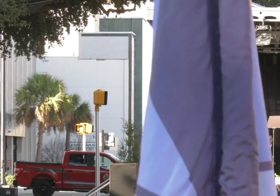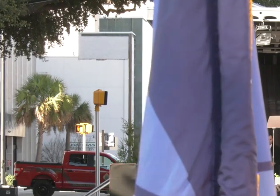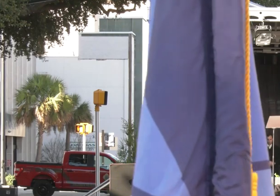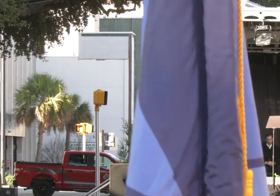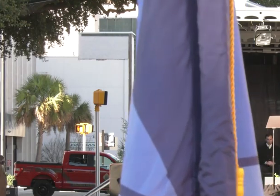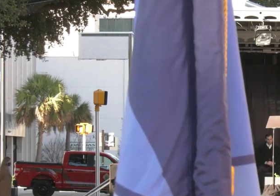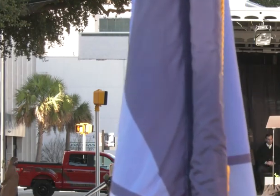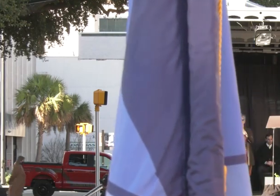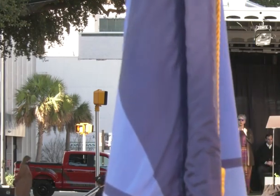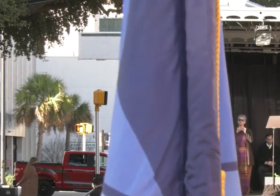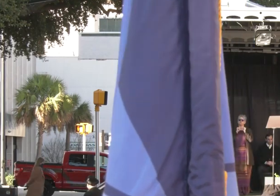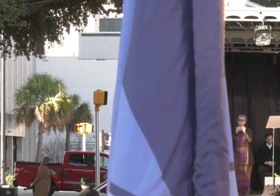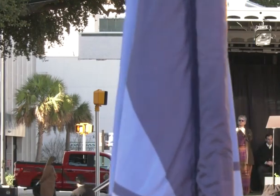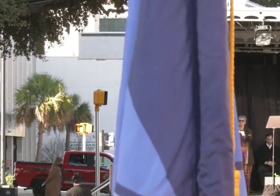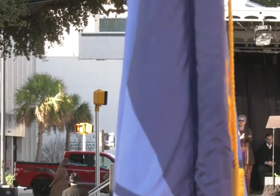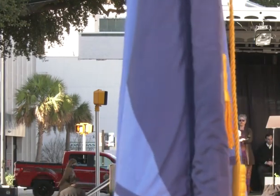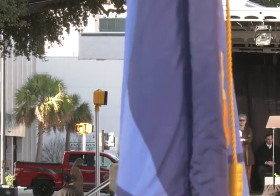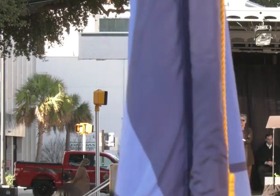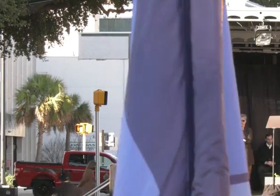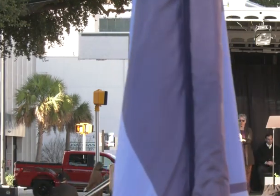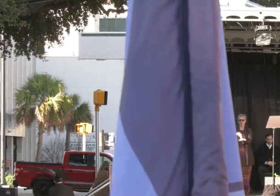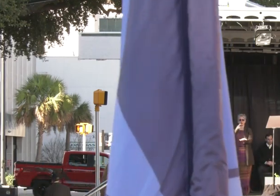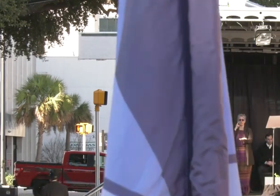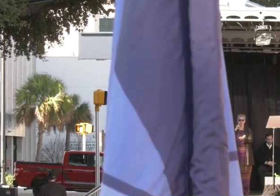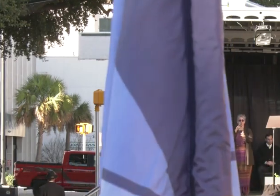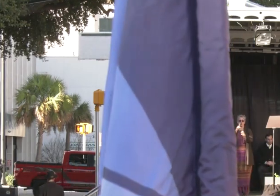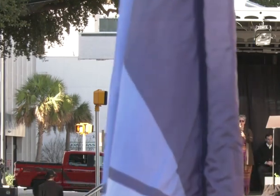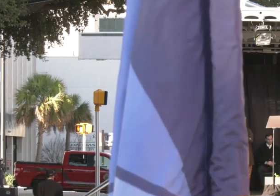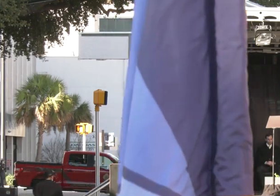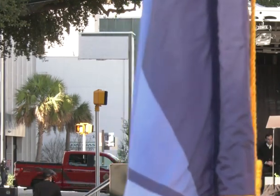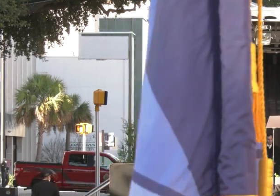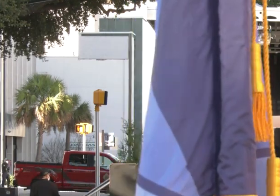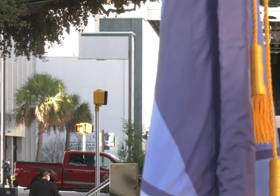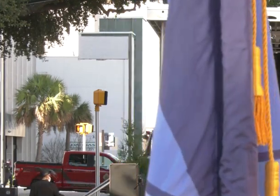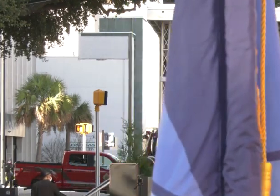Color Guard and playing of the national anthem.